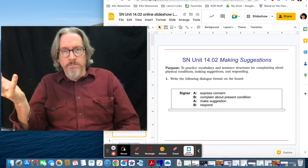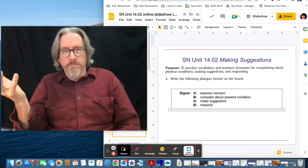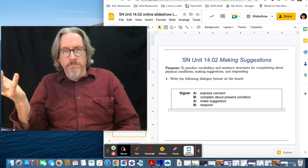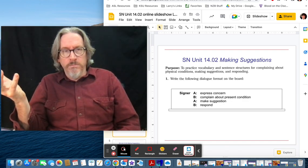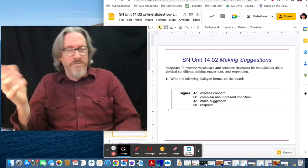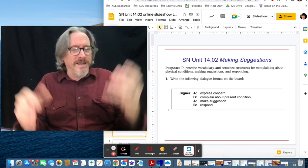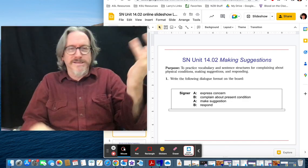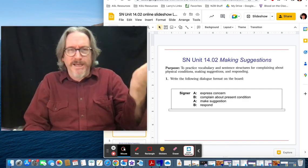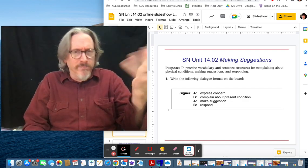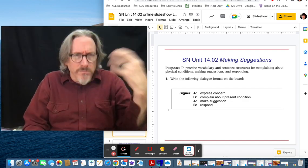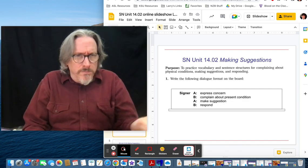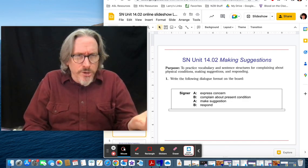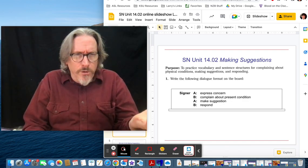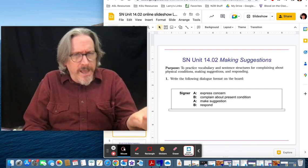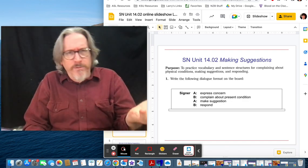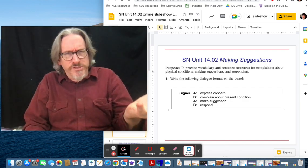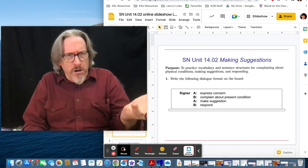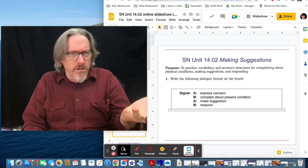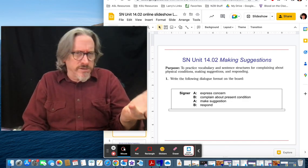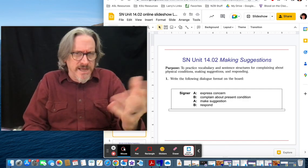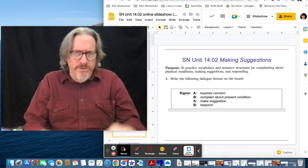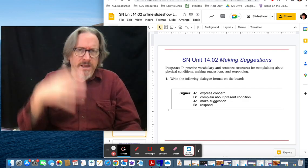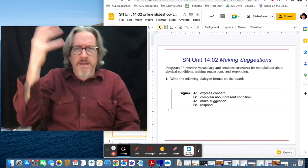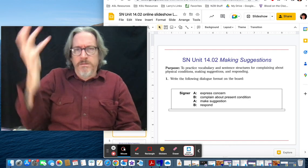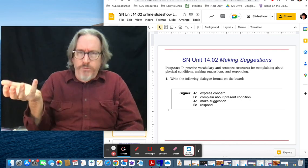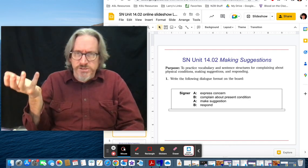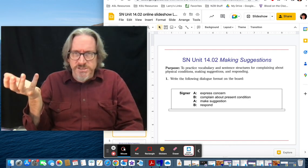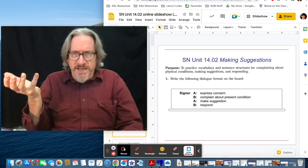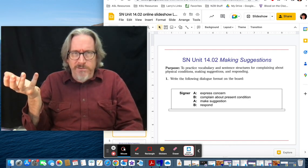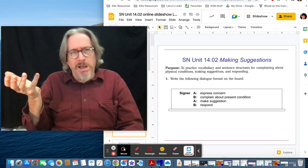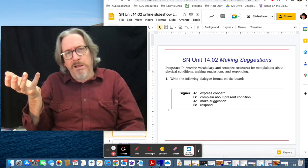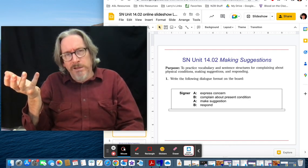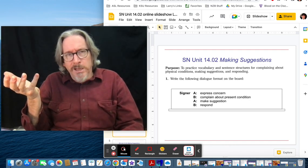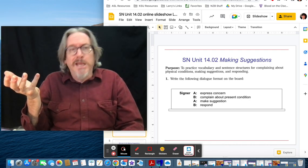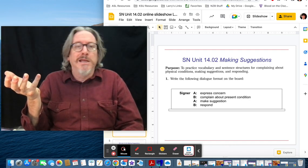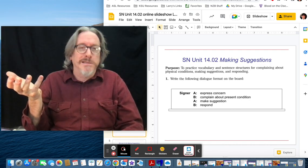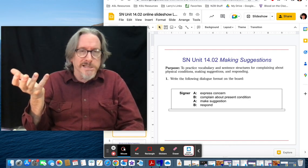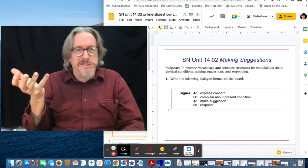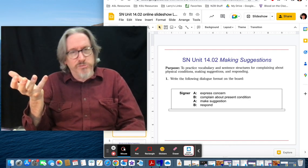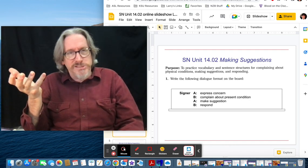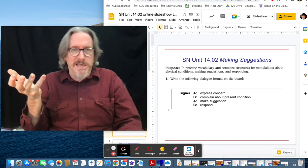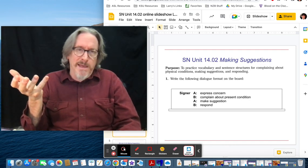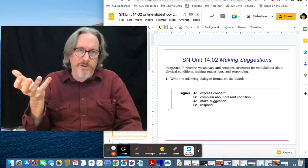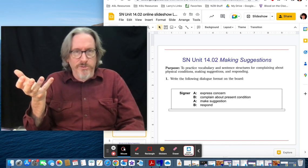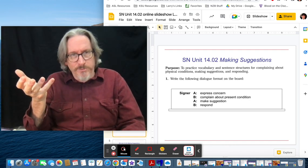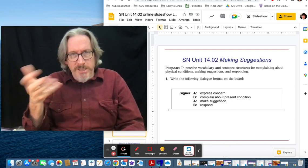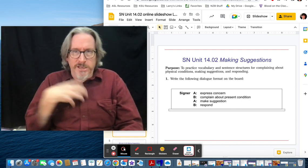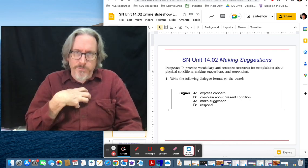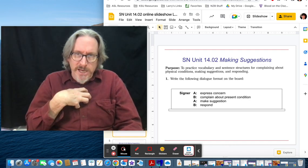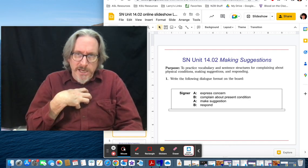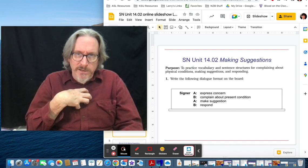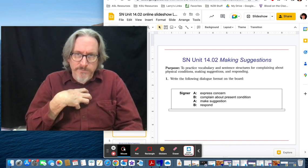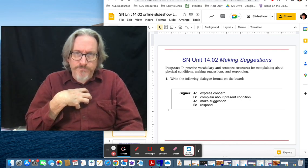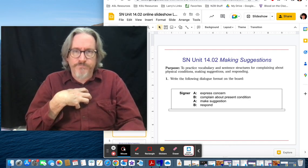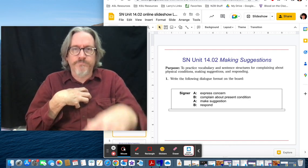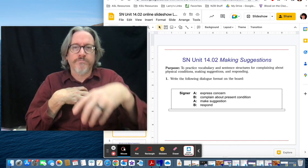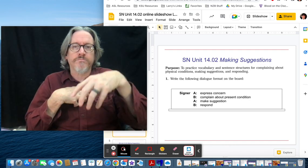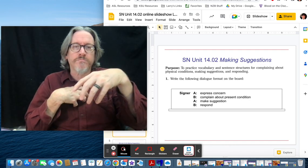So like saying, are you okay? What's wrong? What's happening? Person saying, well, this is what's happening with me,